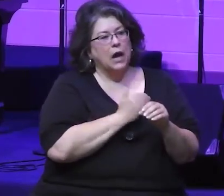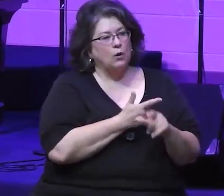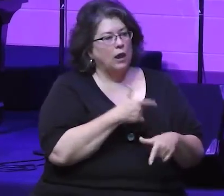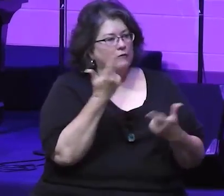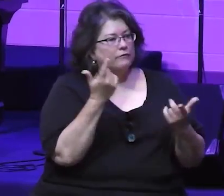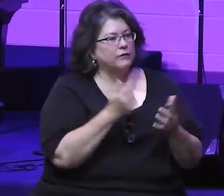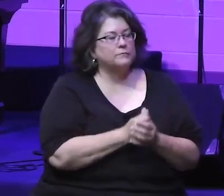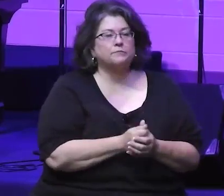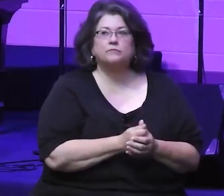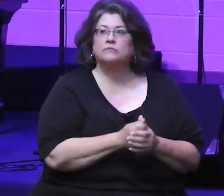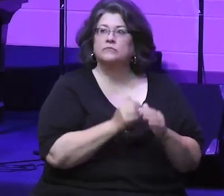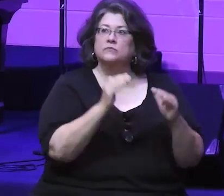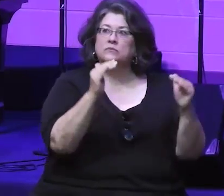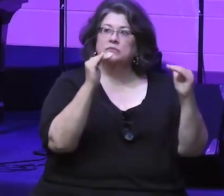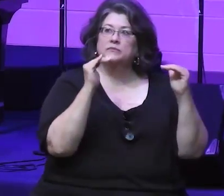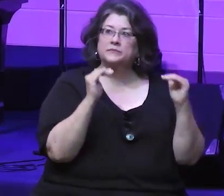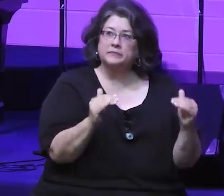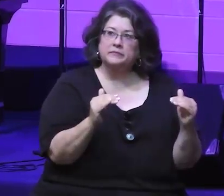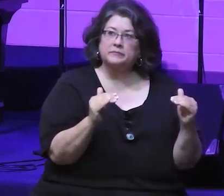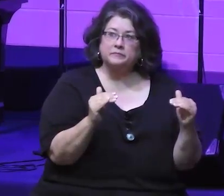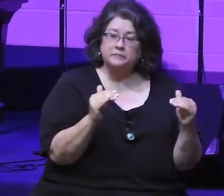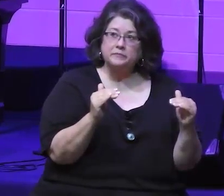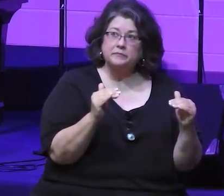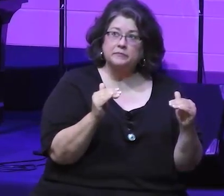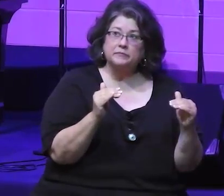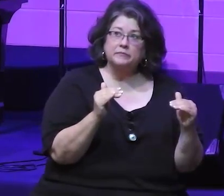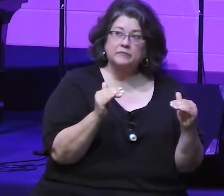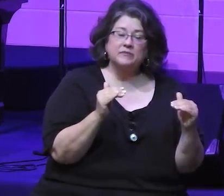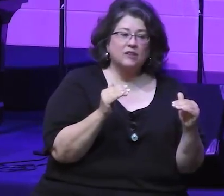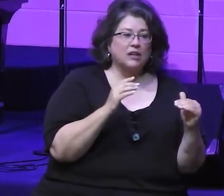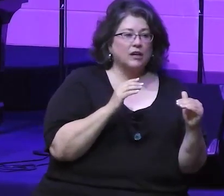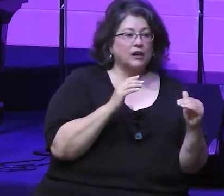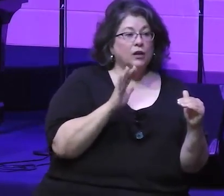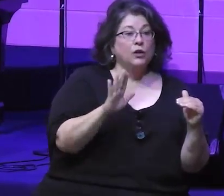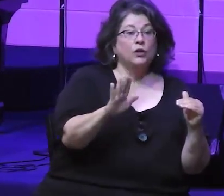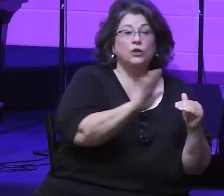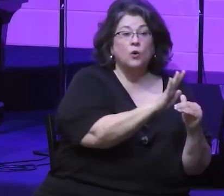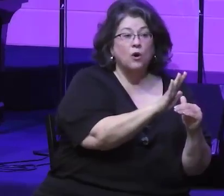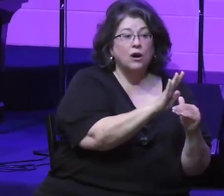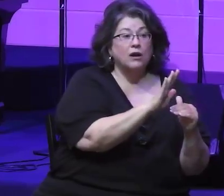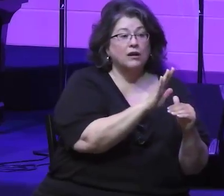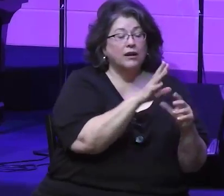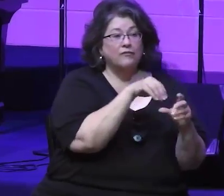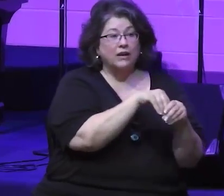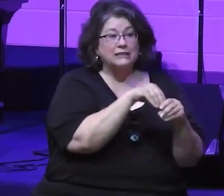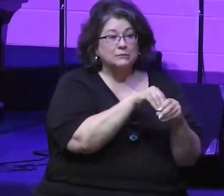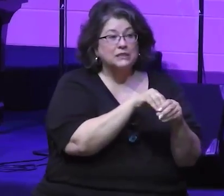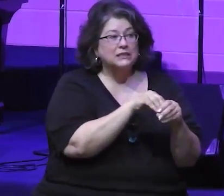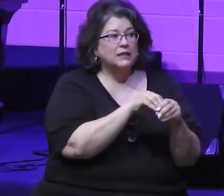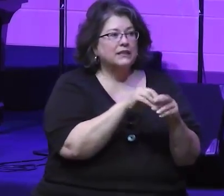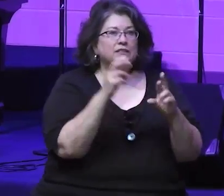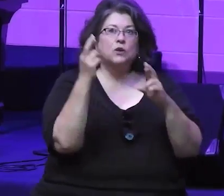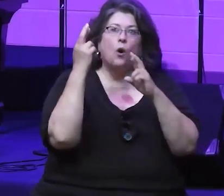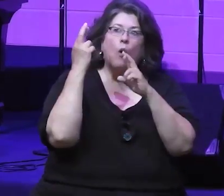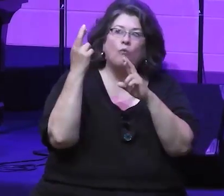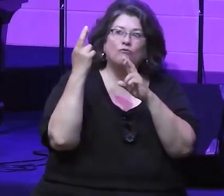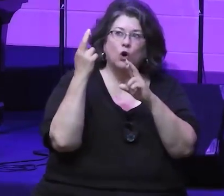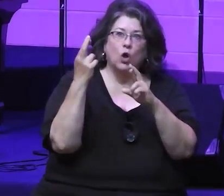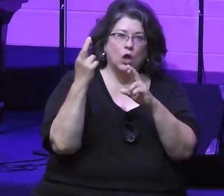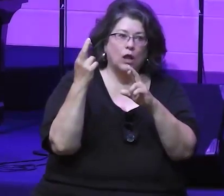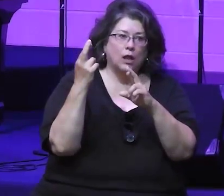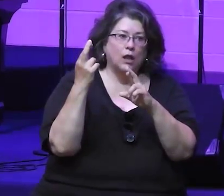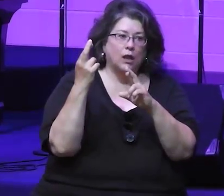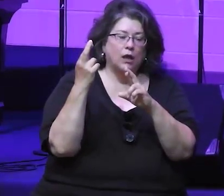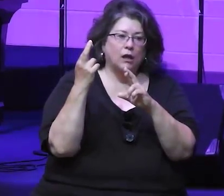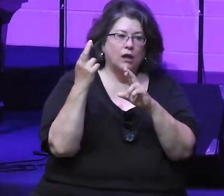Second thought is that our investment is actually hopeful of a return. I meant to put hopeful on